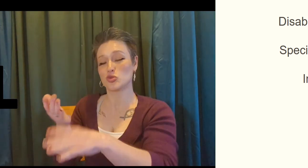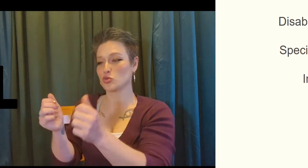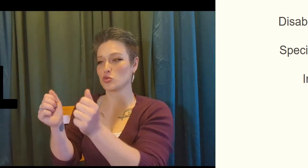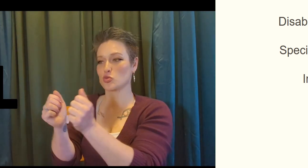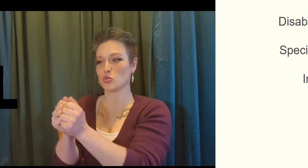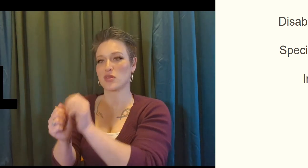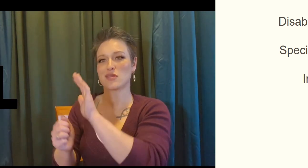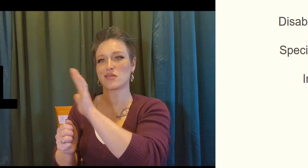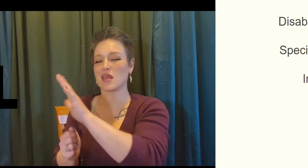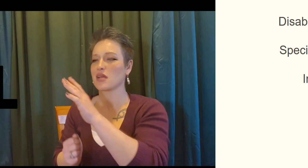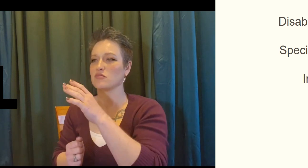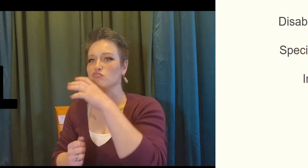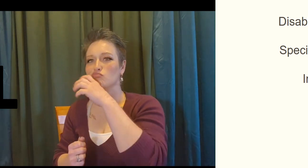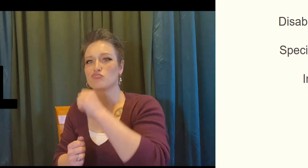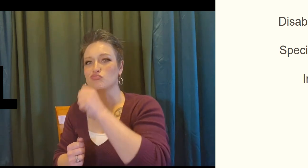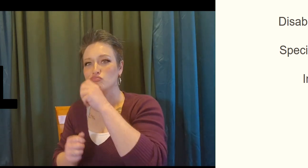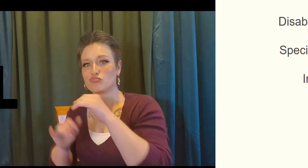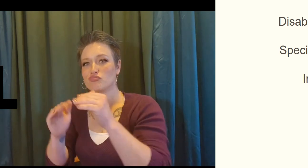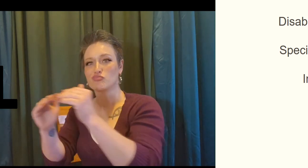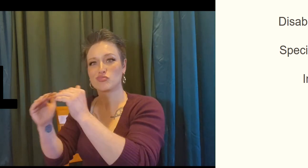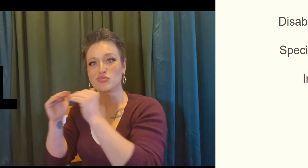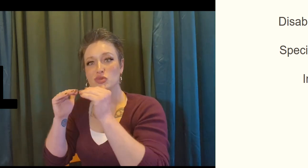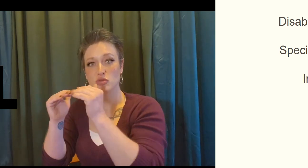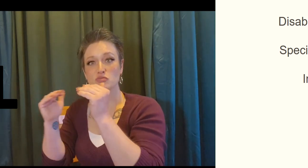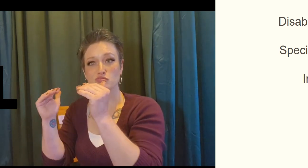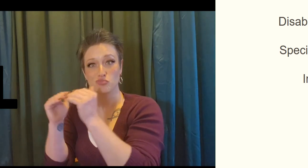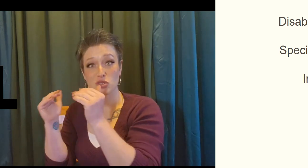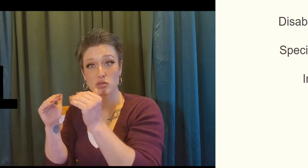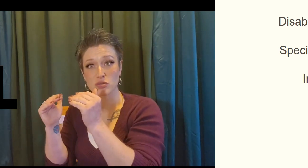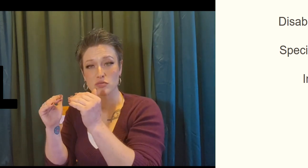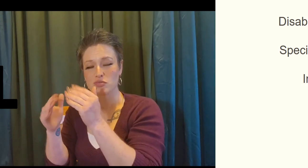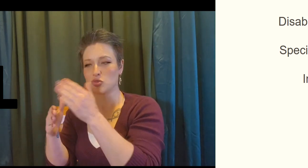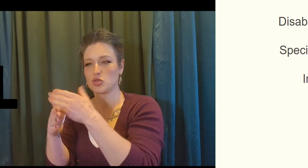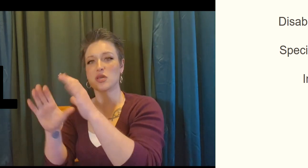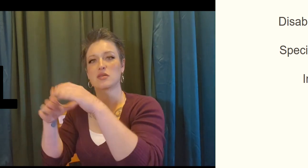Inclusion means students with